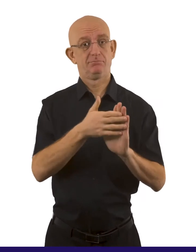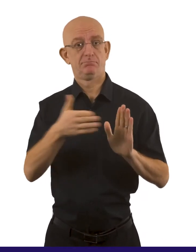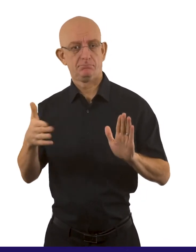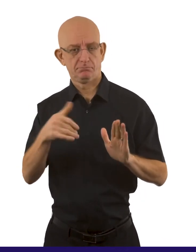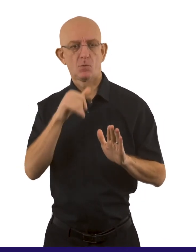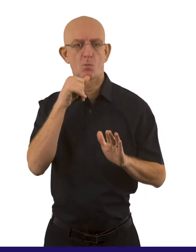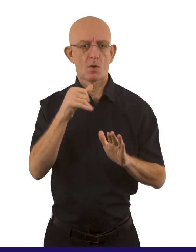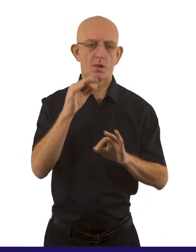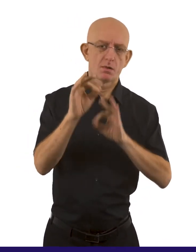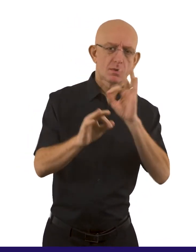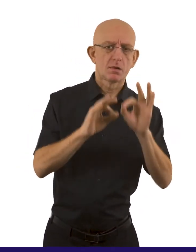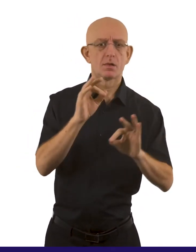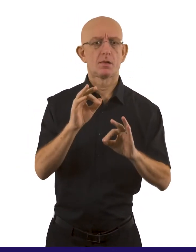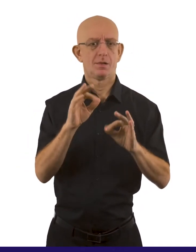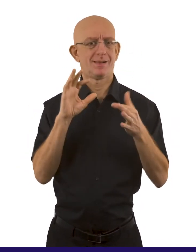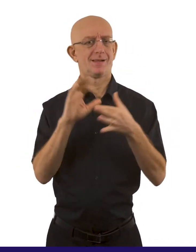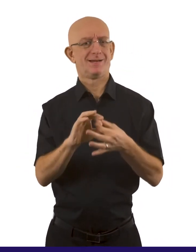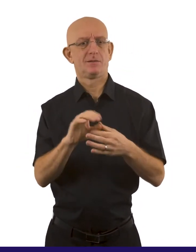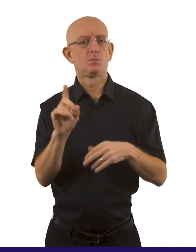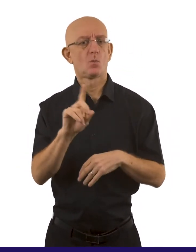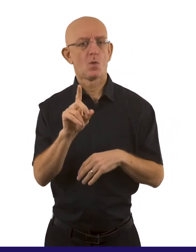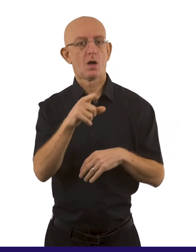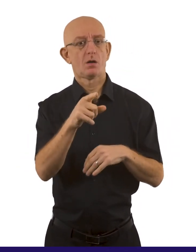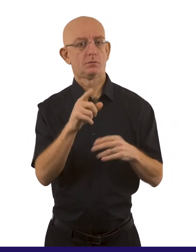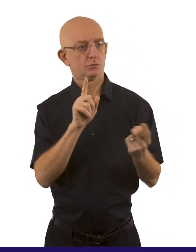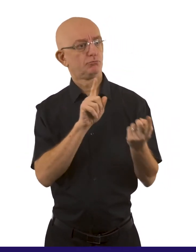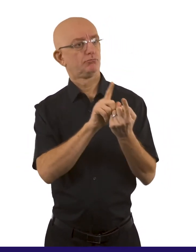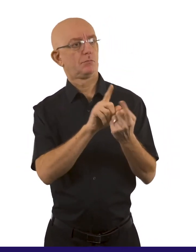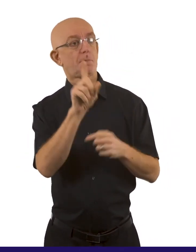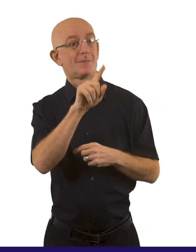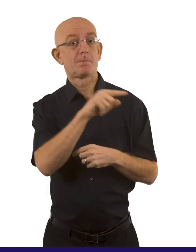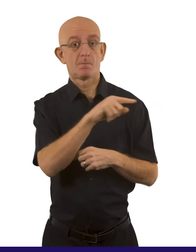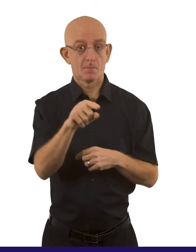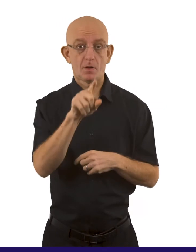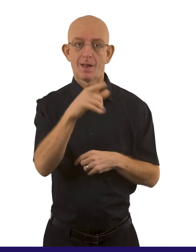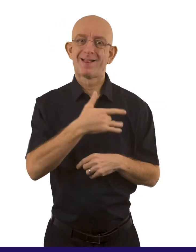In this section, we would like to ask you about being in contact with people that you don't live with.